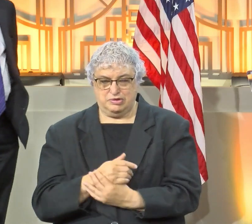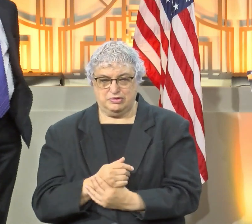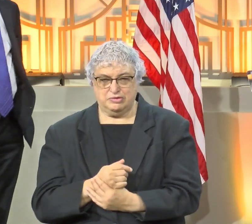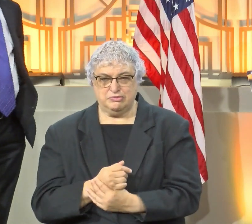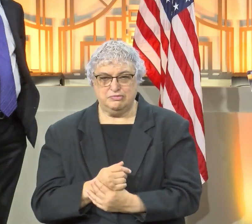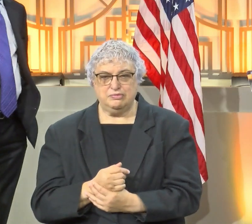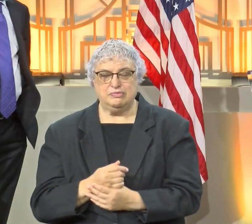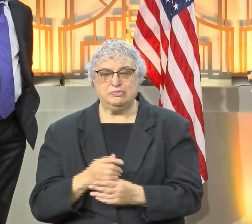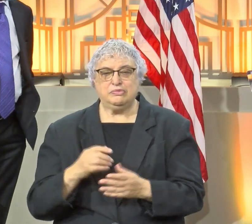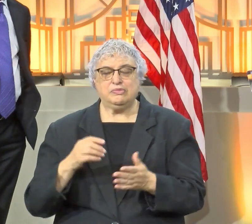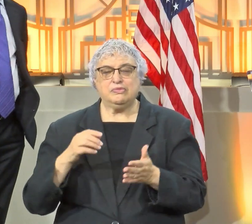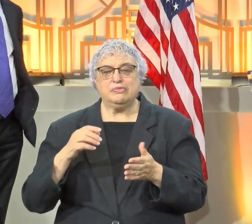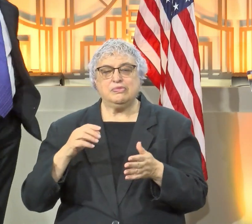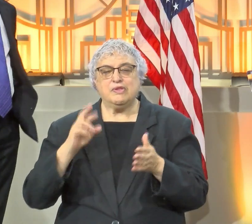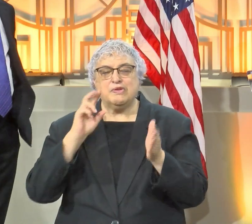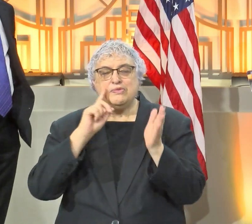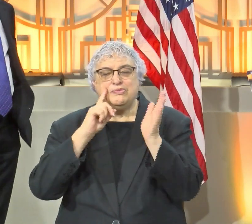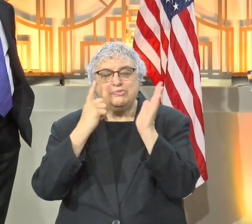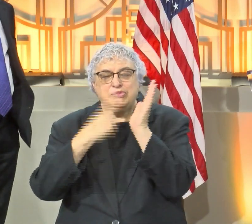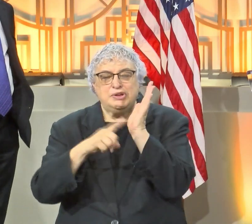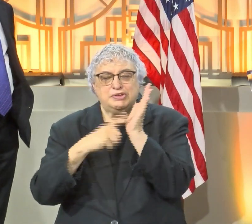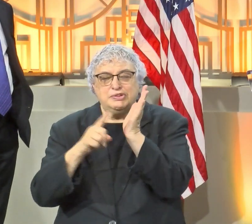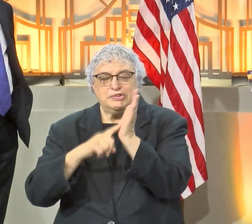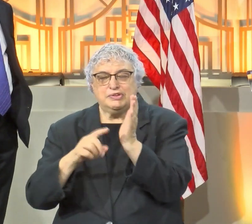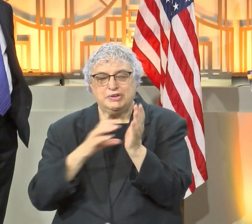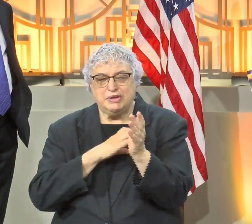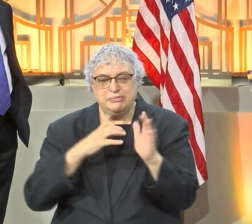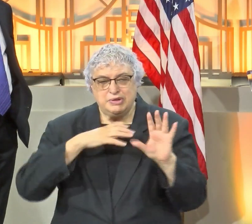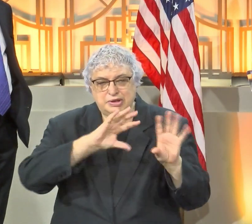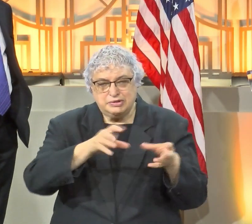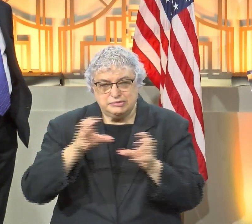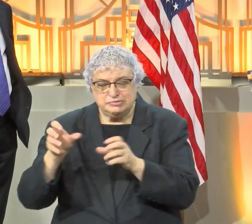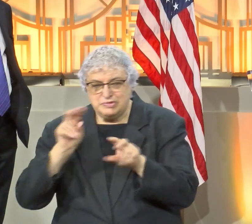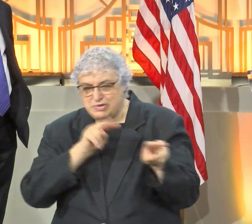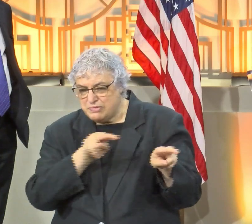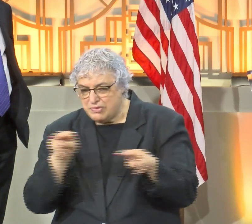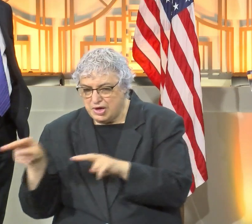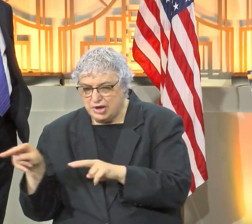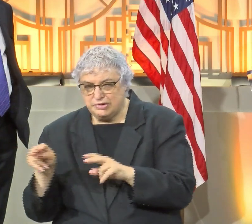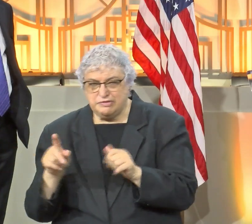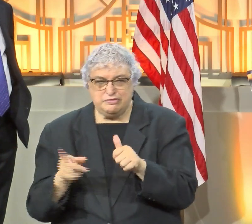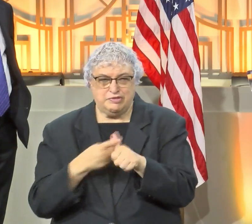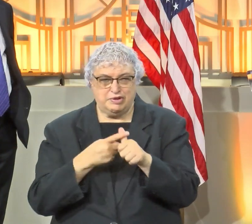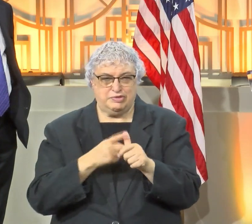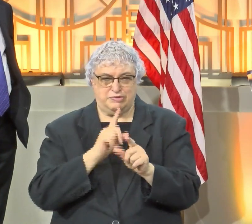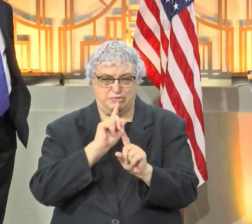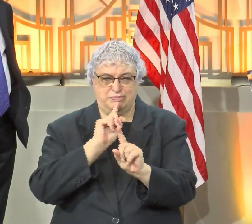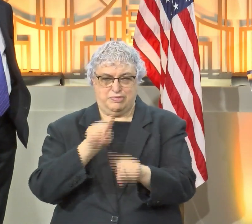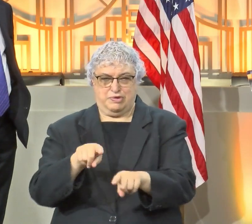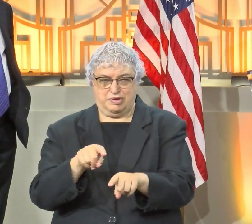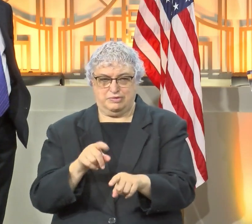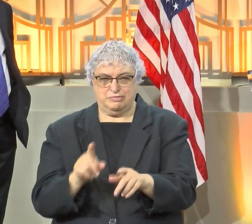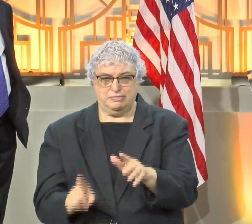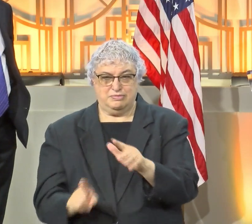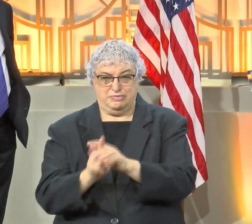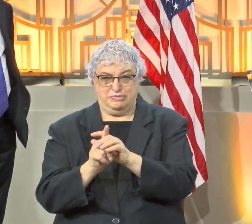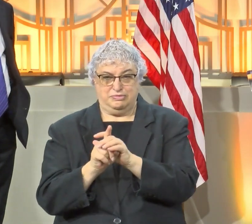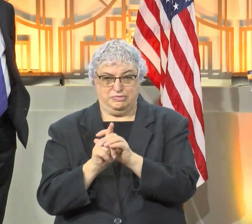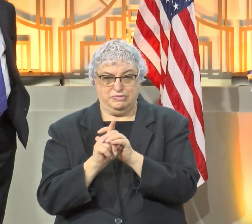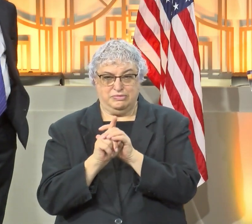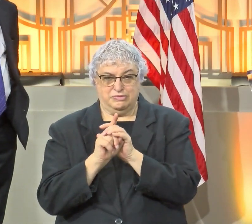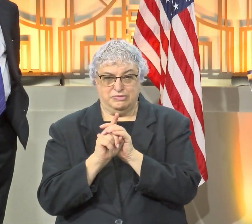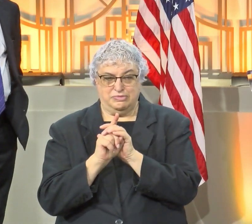as research studies go, there are committees that monitor the research. And so this was their first report. And it came out showing